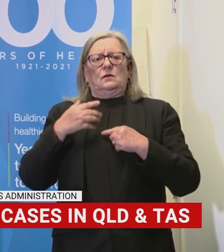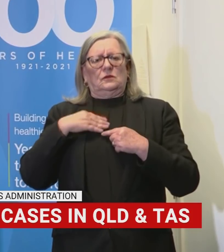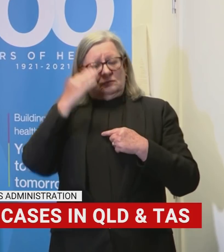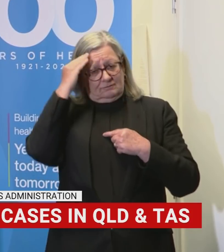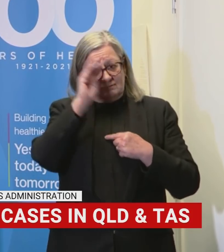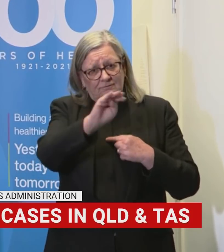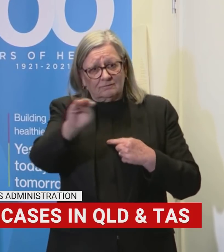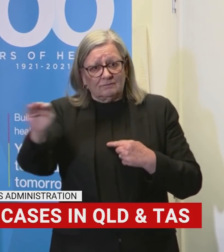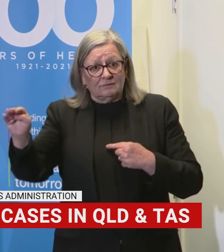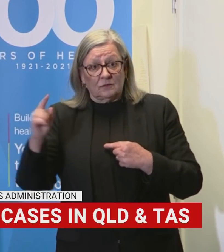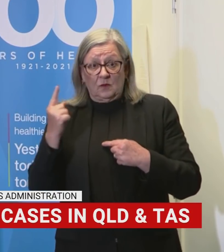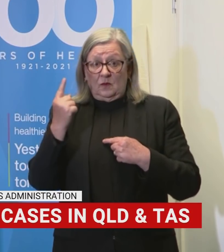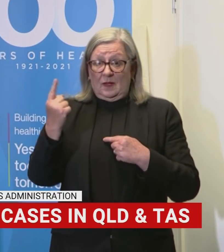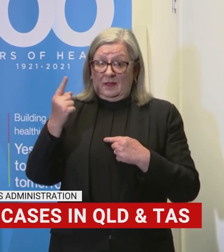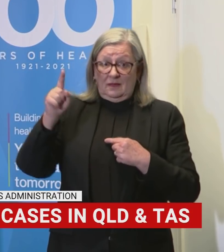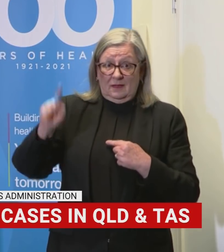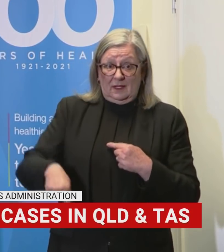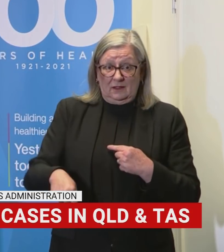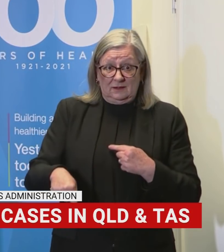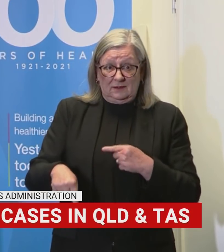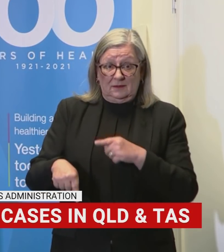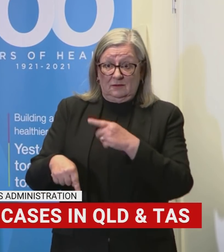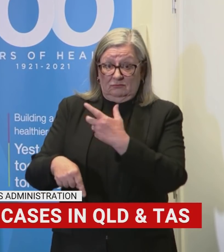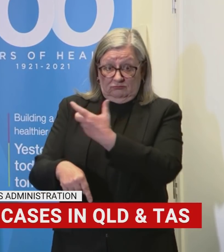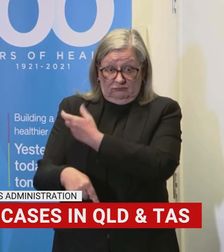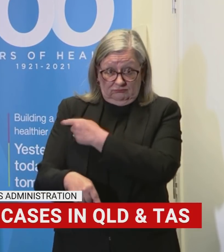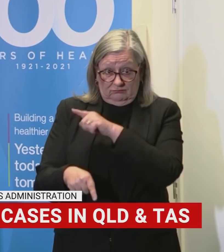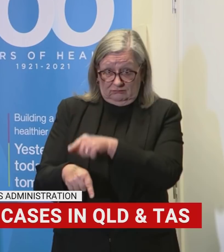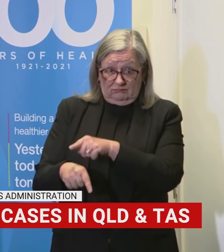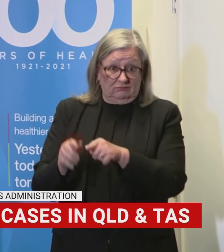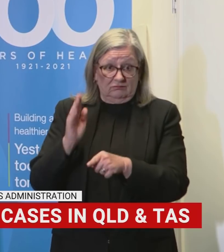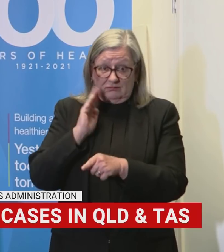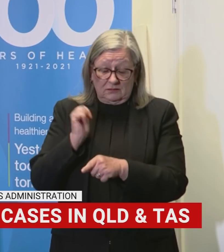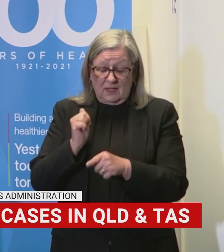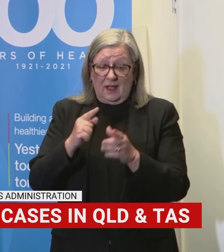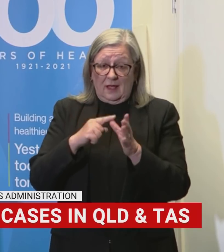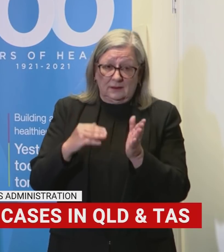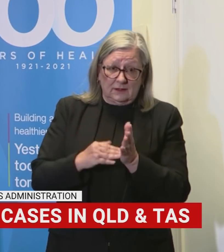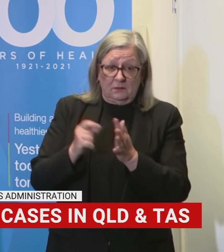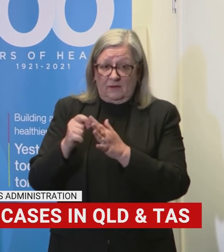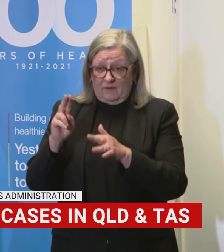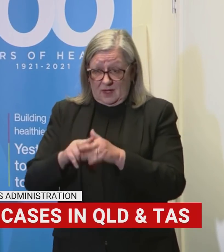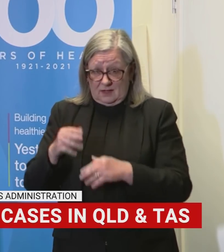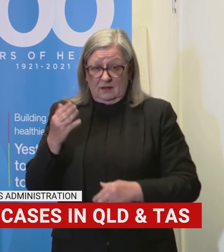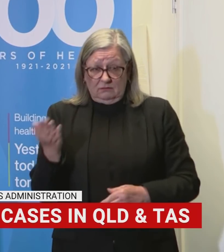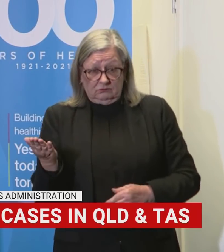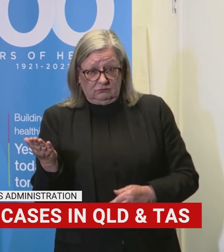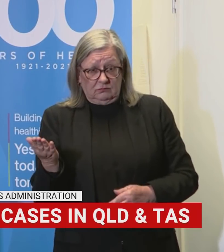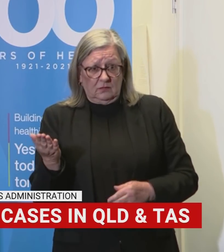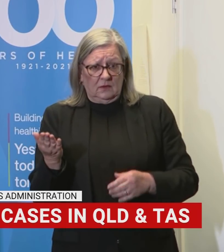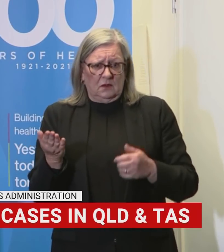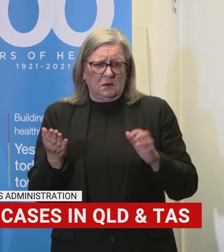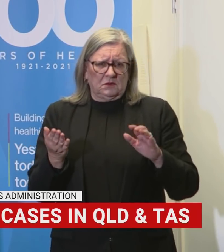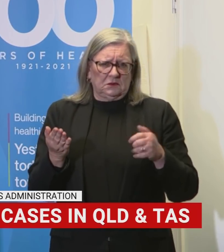1,000 doses of either the Pfizer or the AstraZeneca vaccine administered, we receive between 6 and 7 on